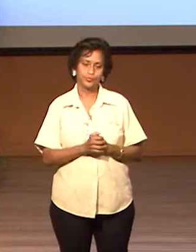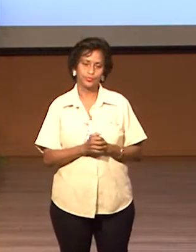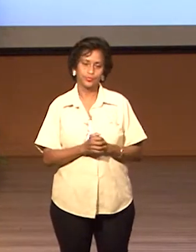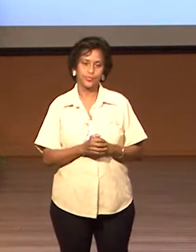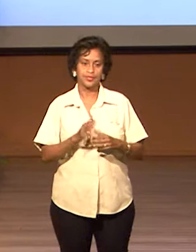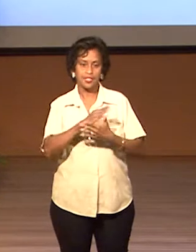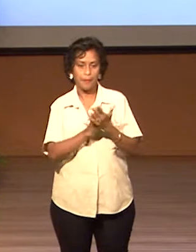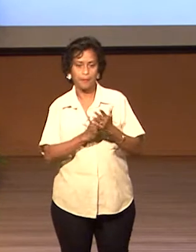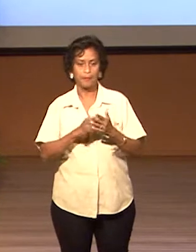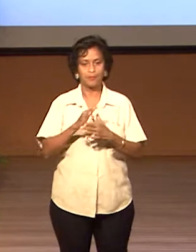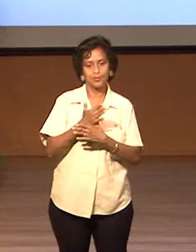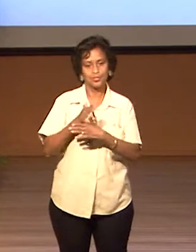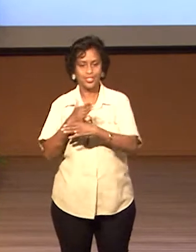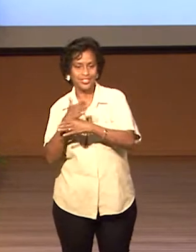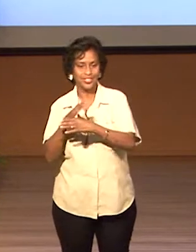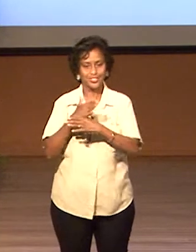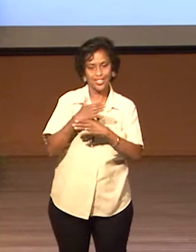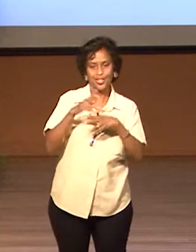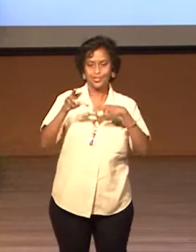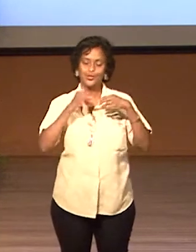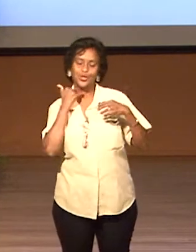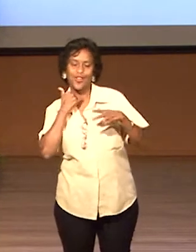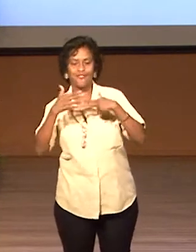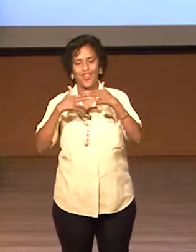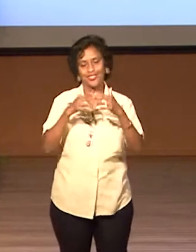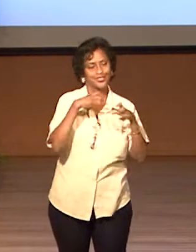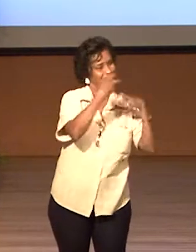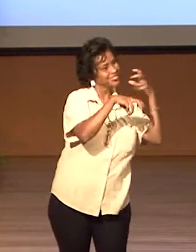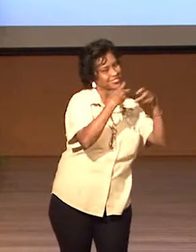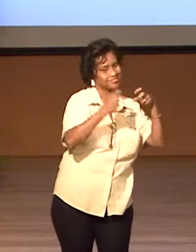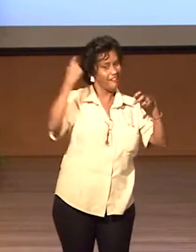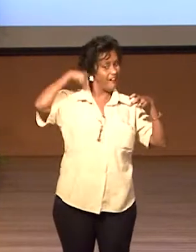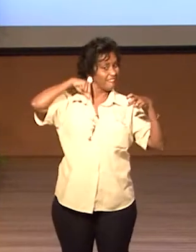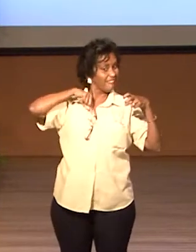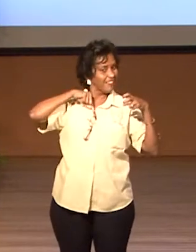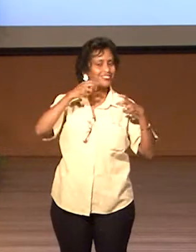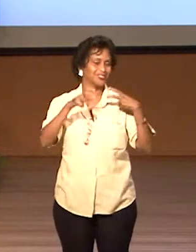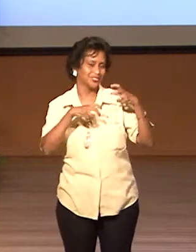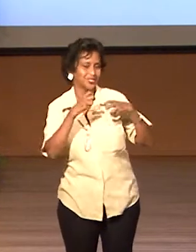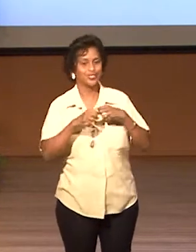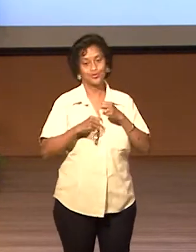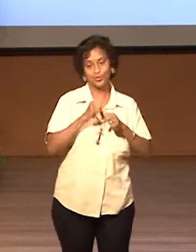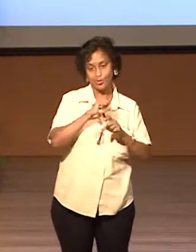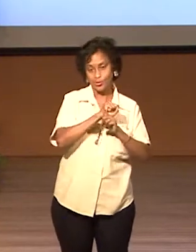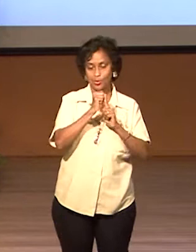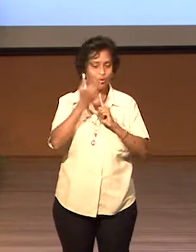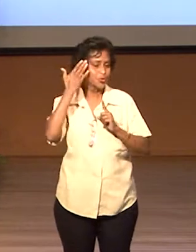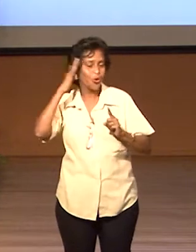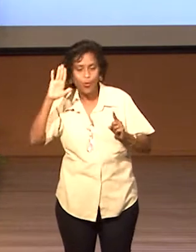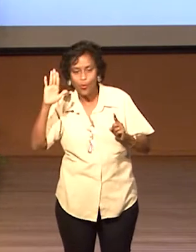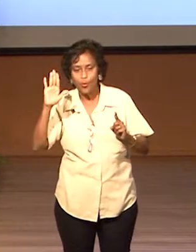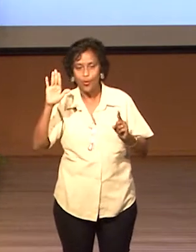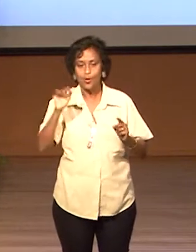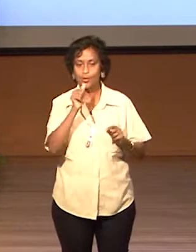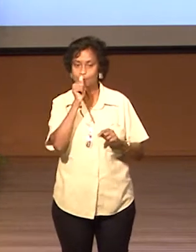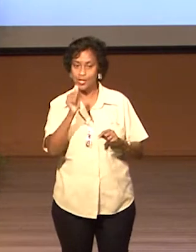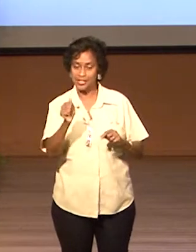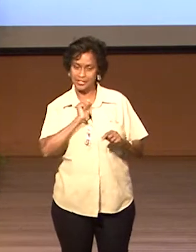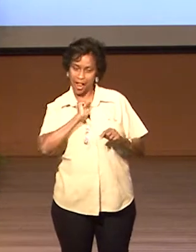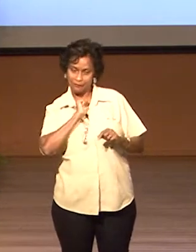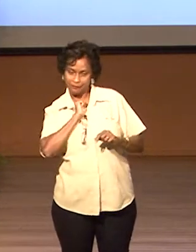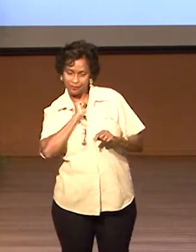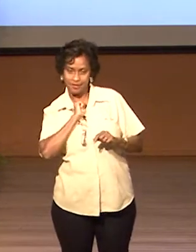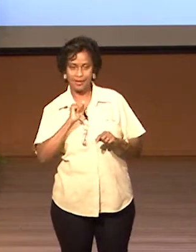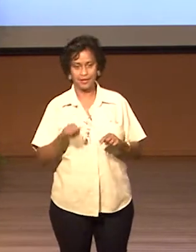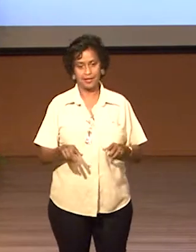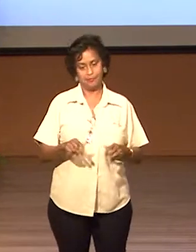jokes about each other but as a means of building and strengthening social bonds; the self-enhancing one, which is again